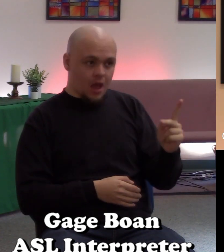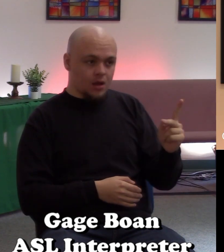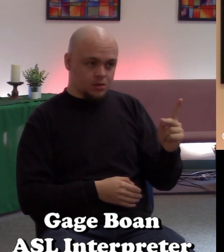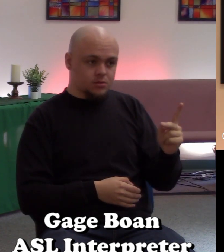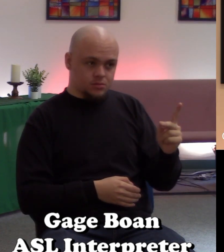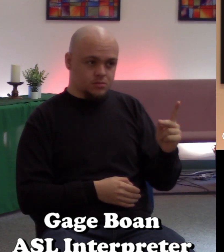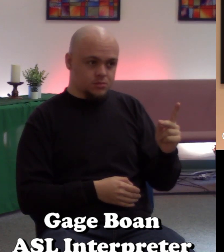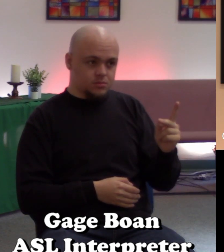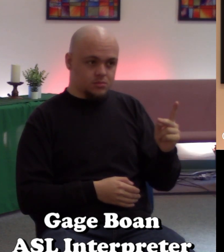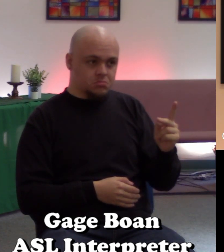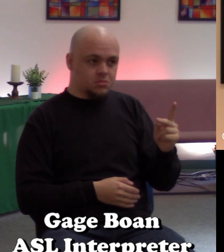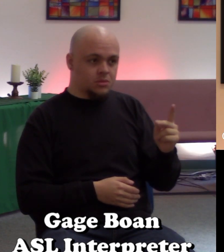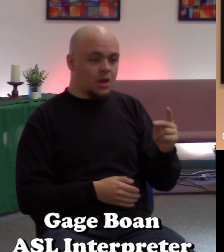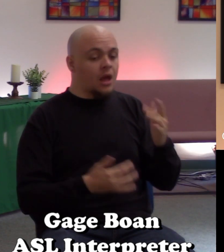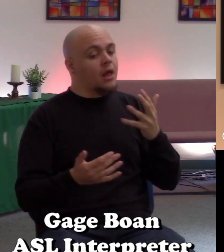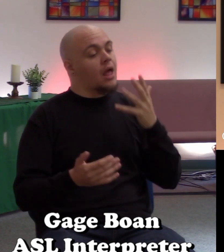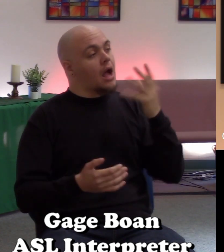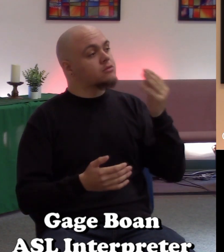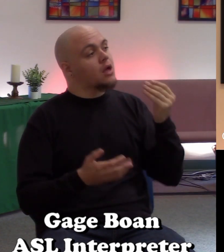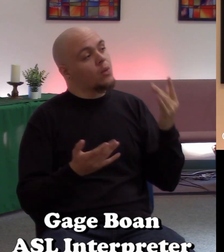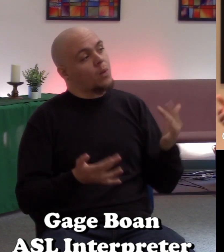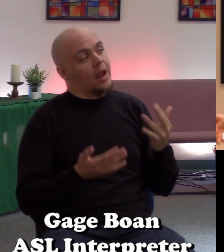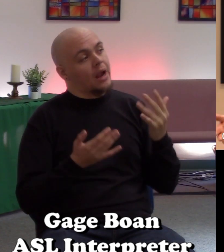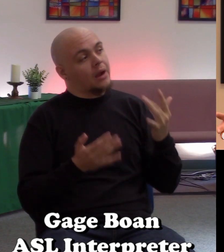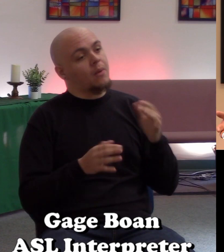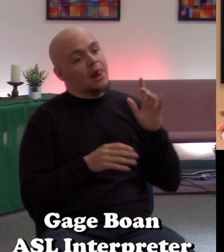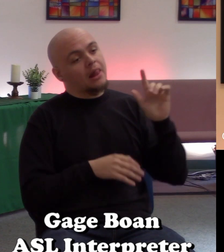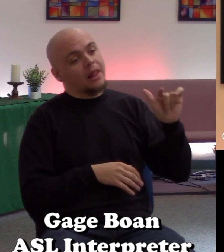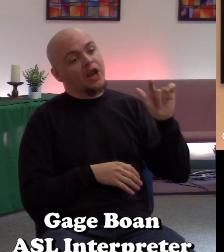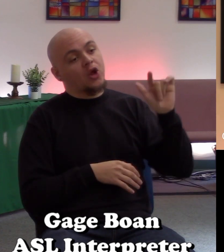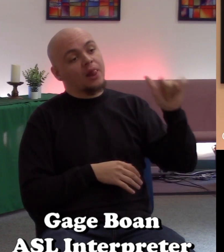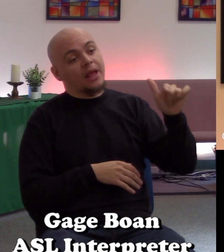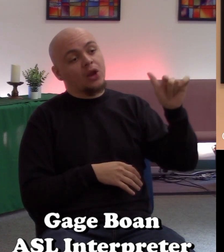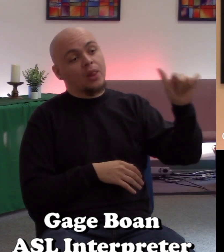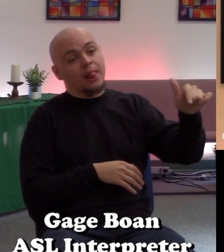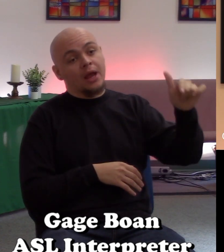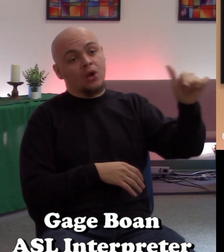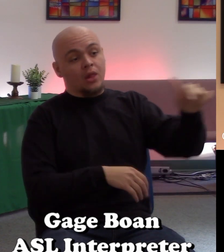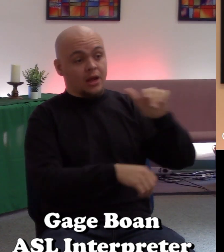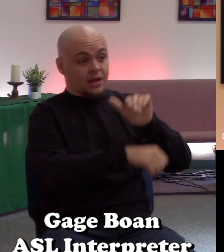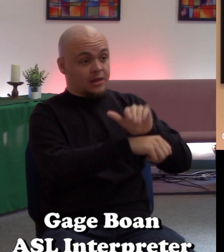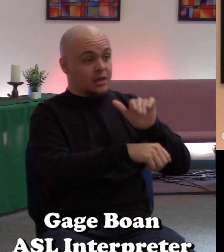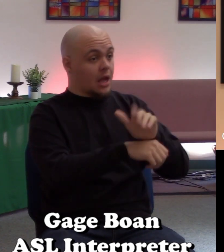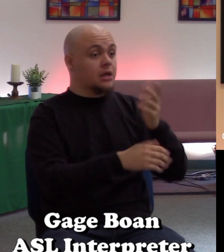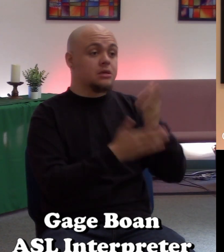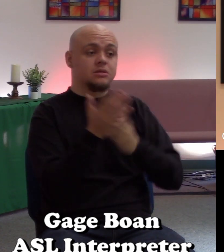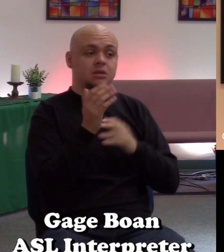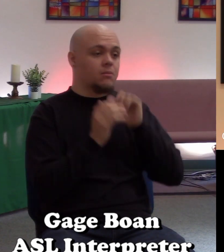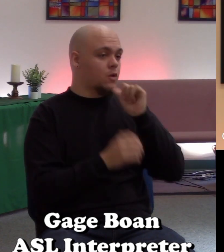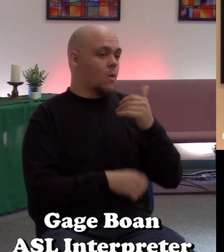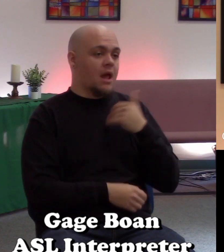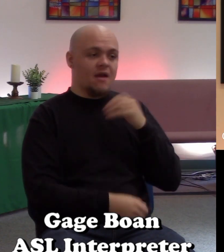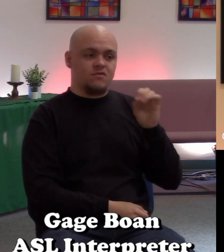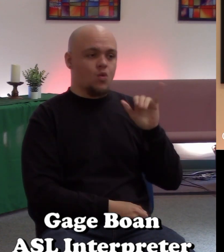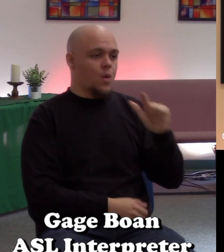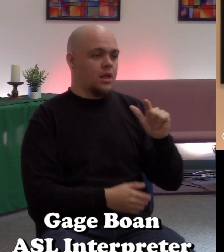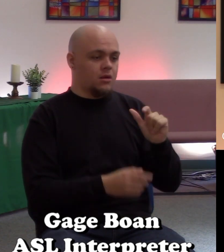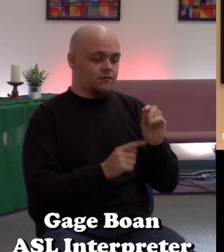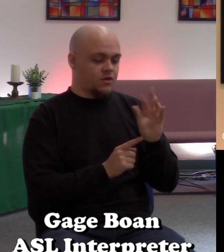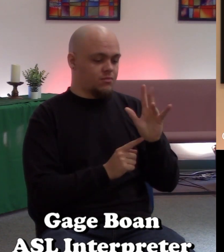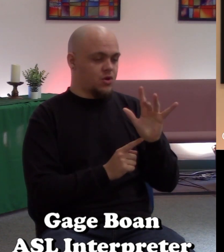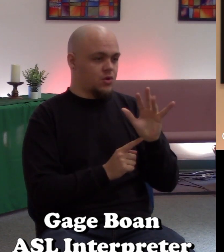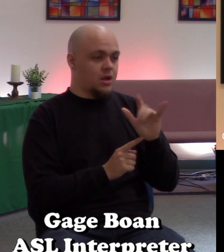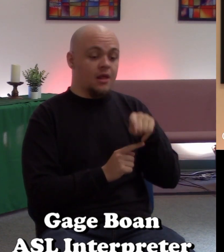And as they wait outside, some of them, it gets later and later and later, and night comes, and some of them don't have oil for their lamps because they weren't